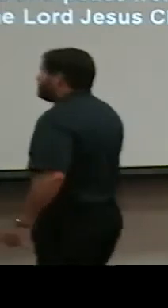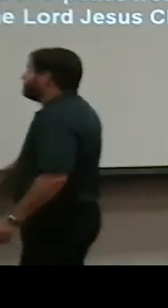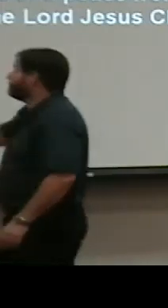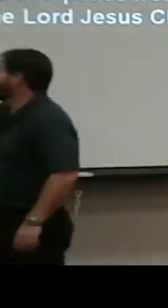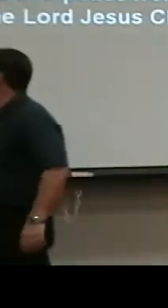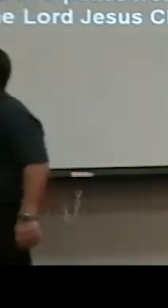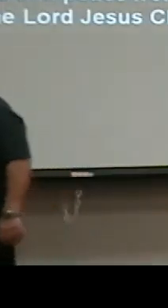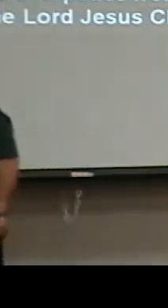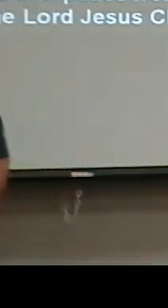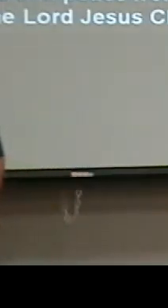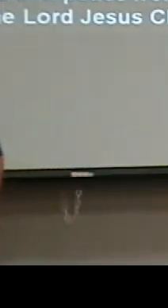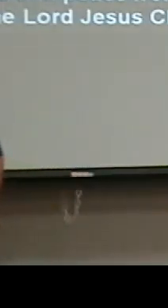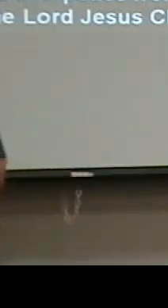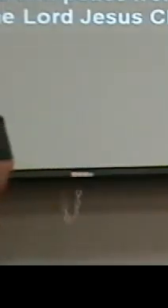Oh, this word. Saint.